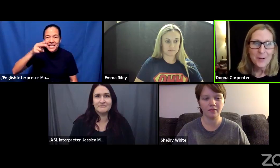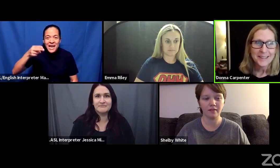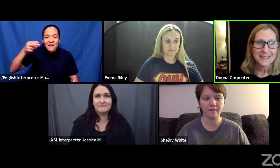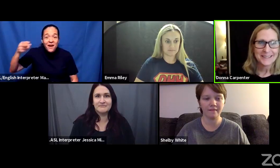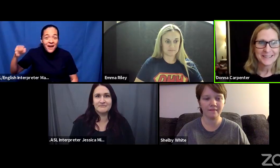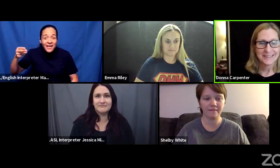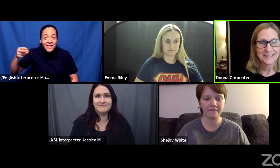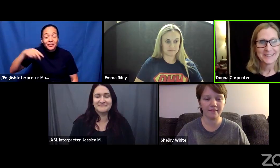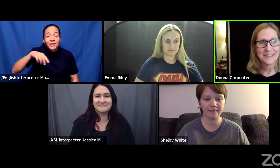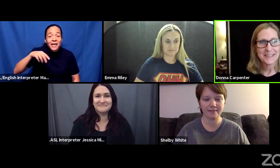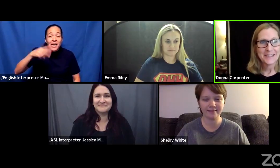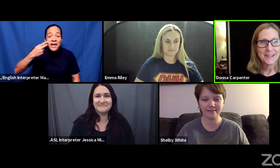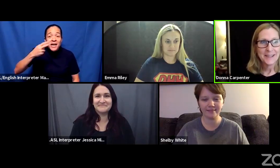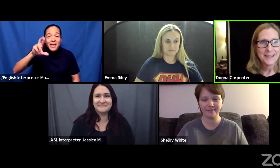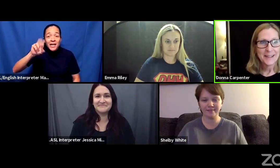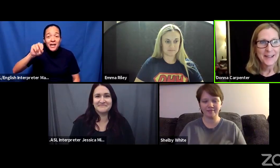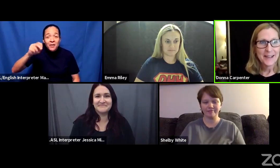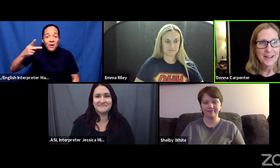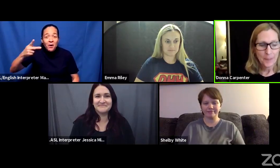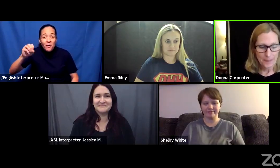Power Hour.